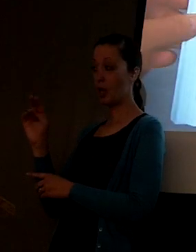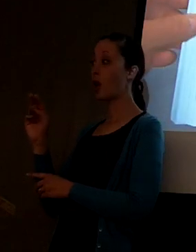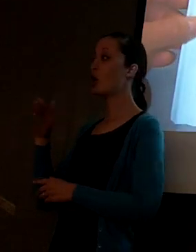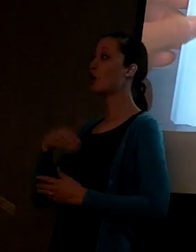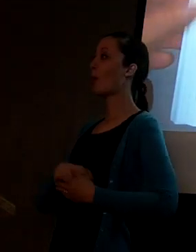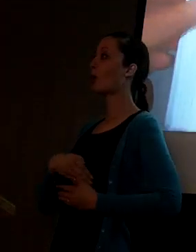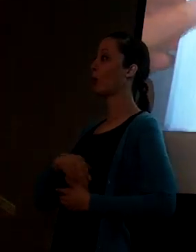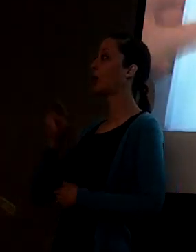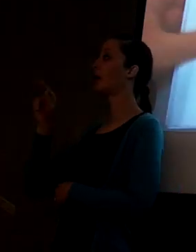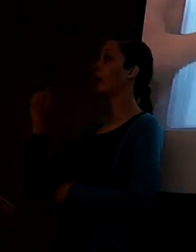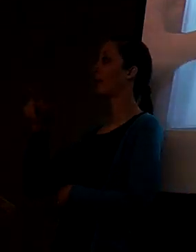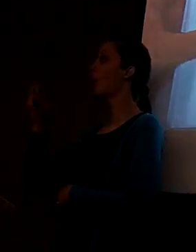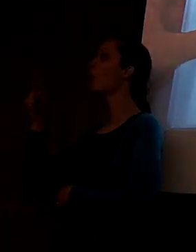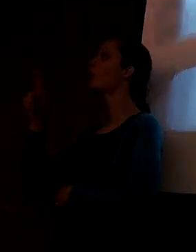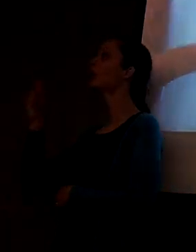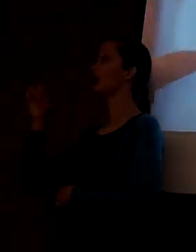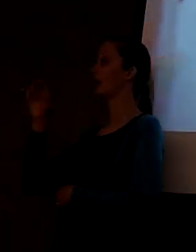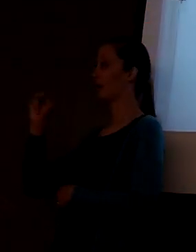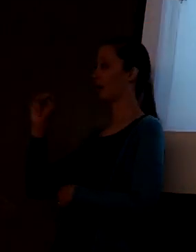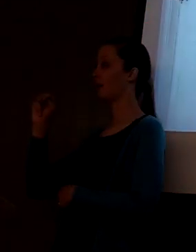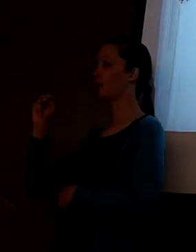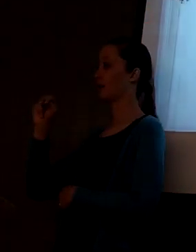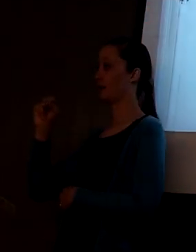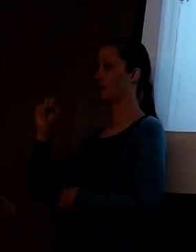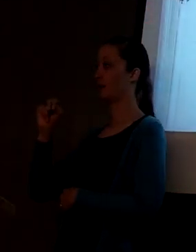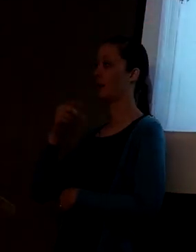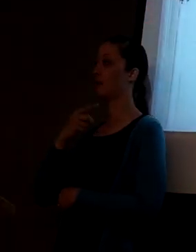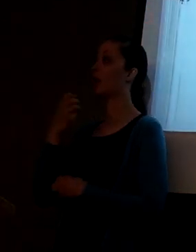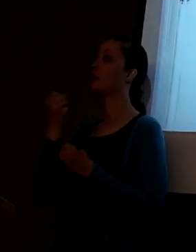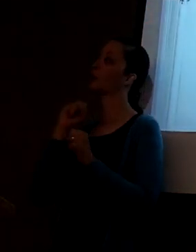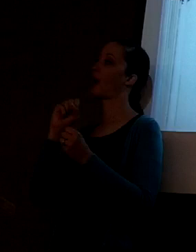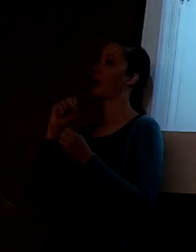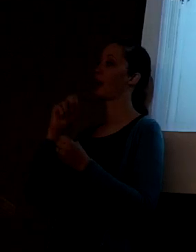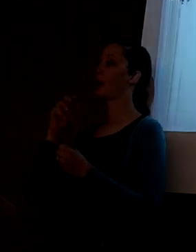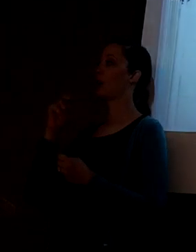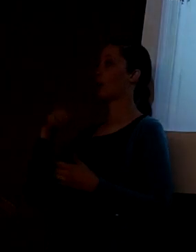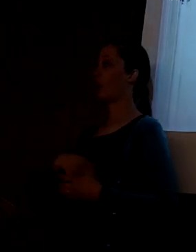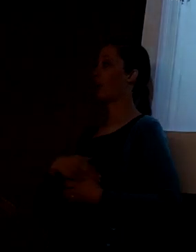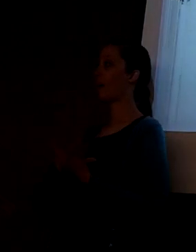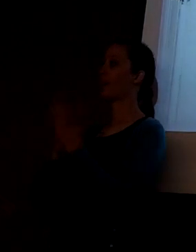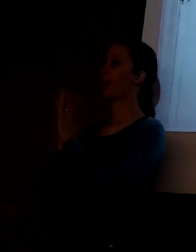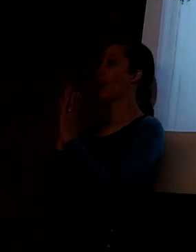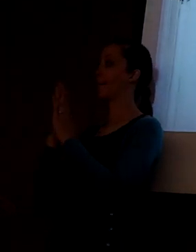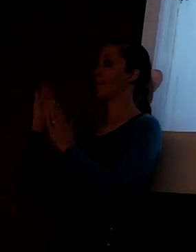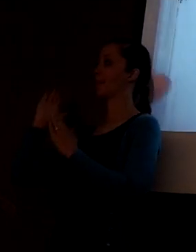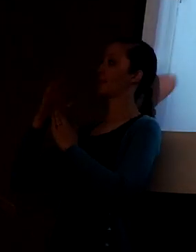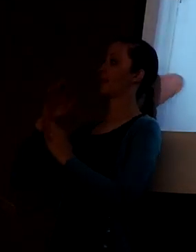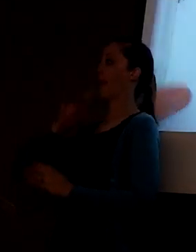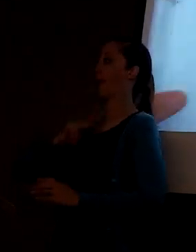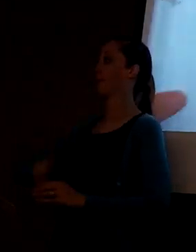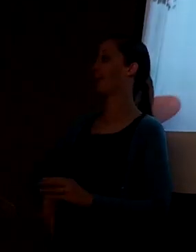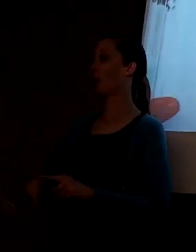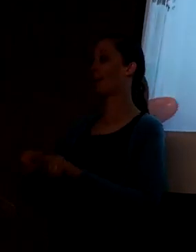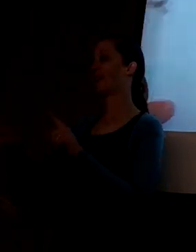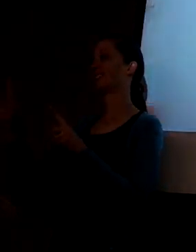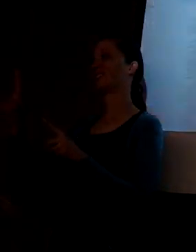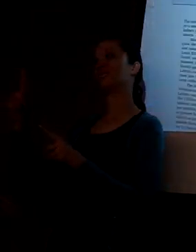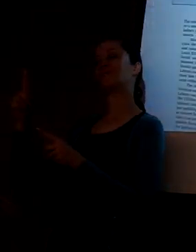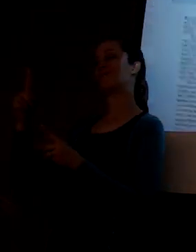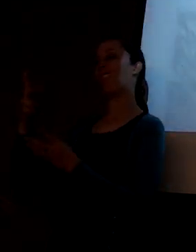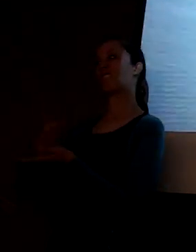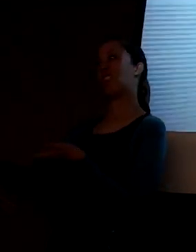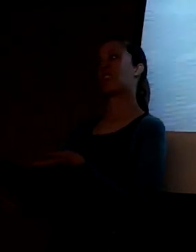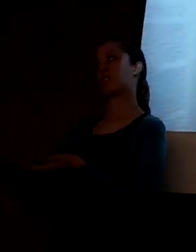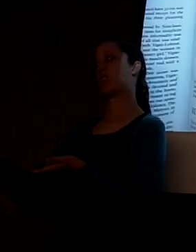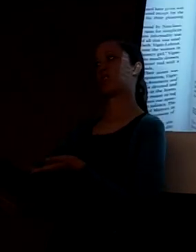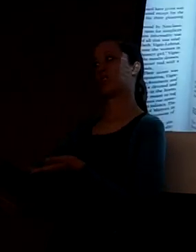Napoleon, and they're going to try to make him the emperor, and of course that will fail. And